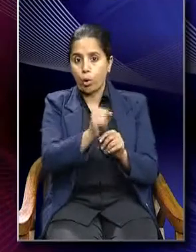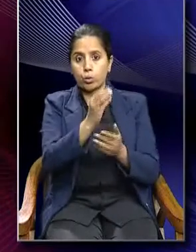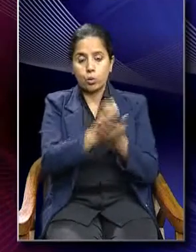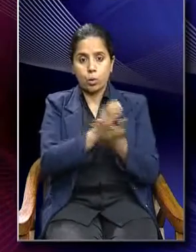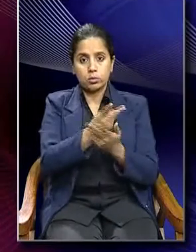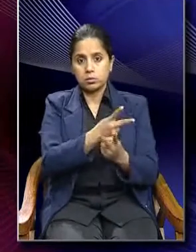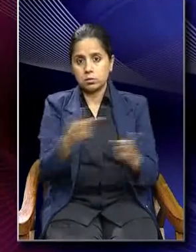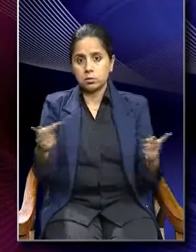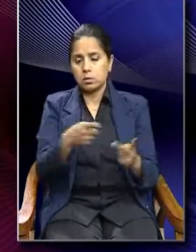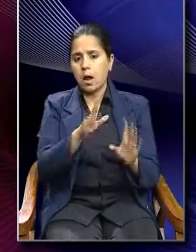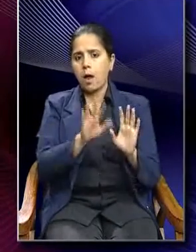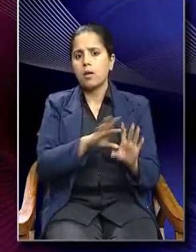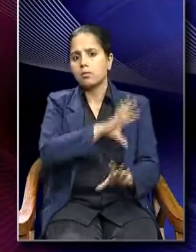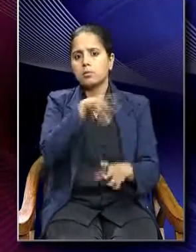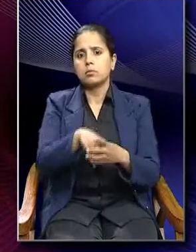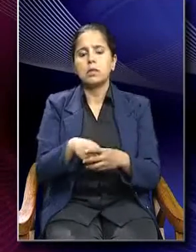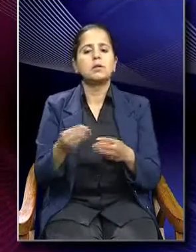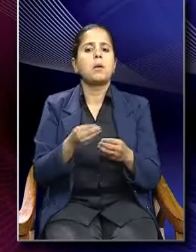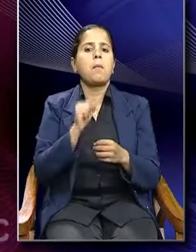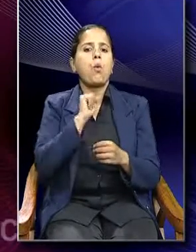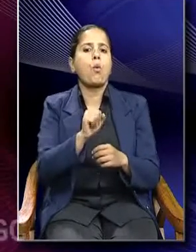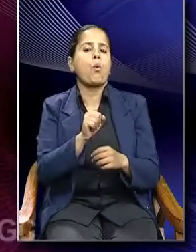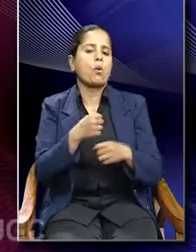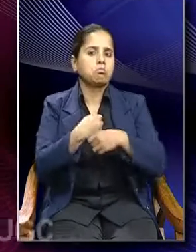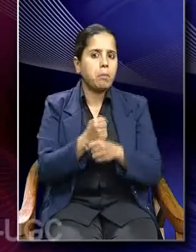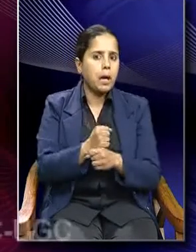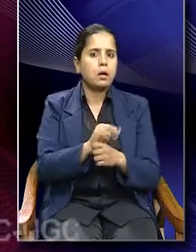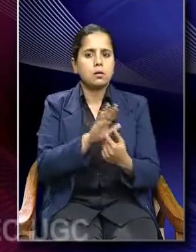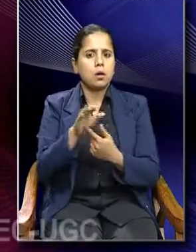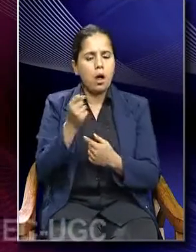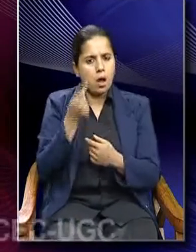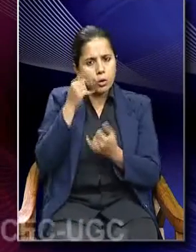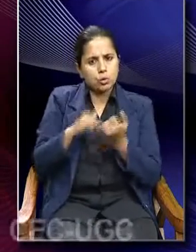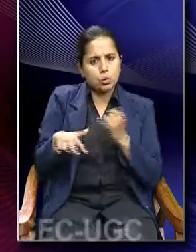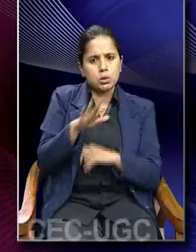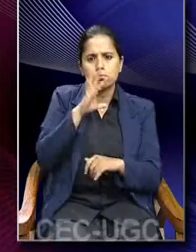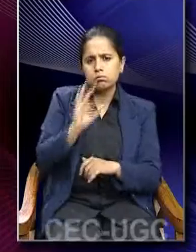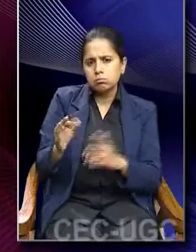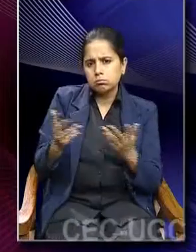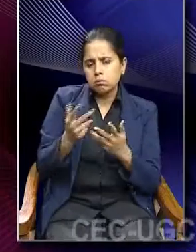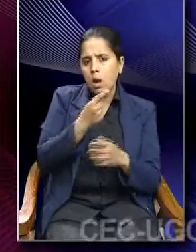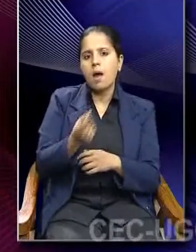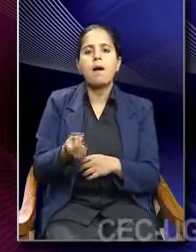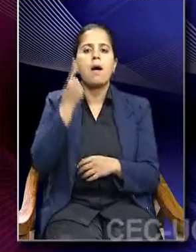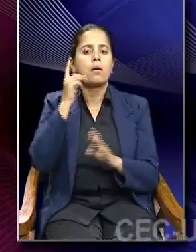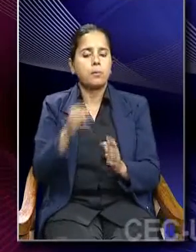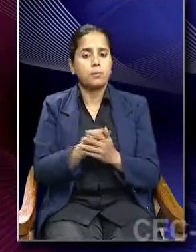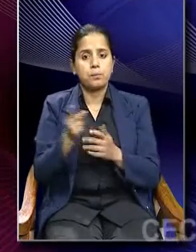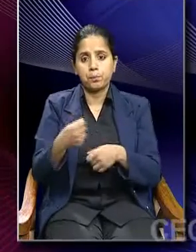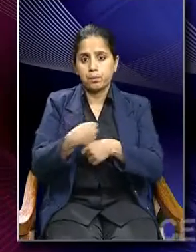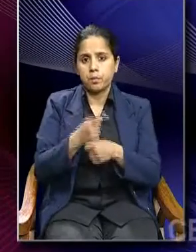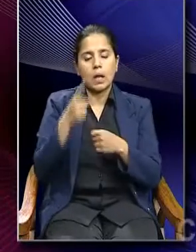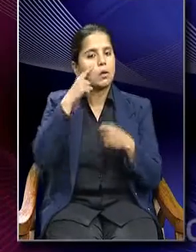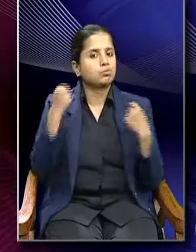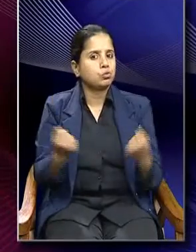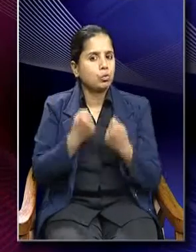would contribute into some element of understanding the social reality. So he is making an attempt